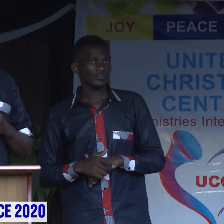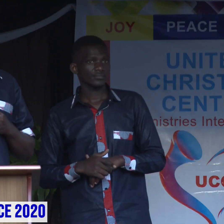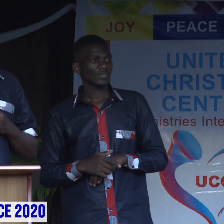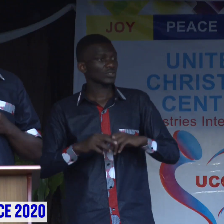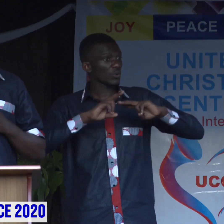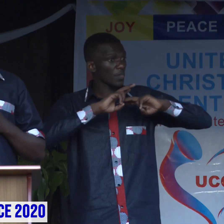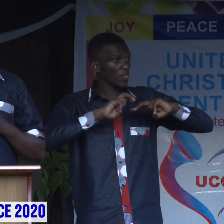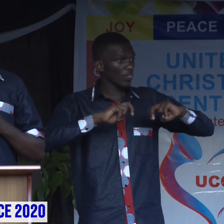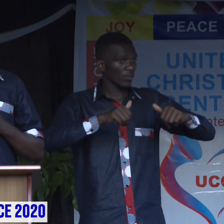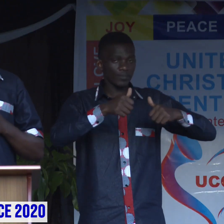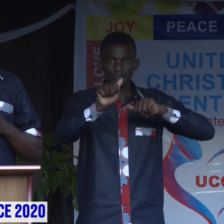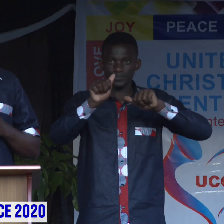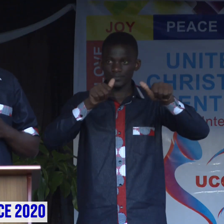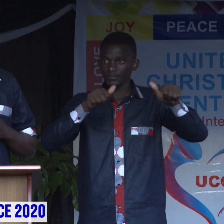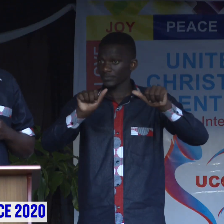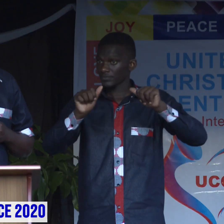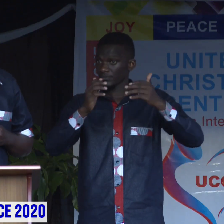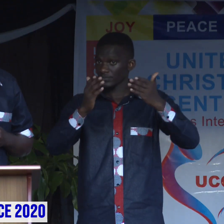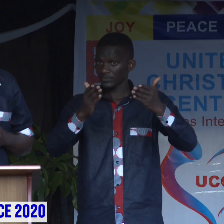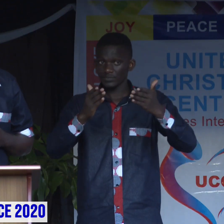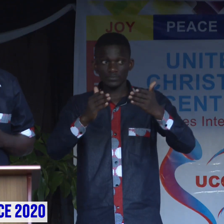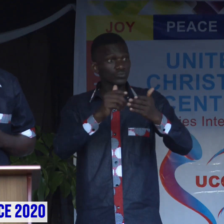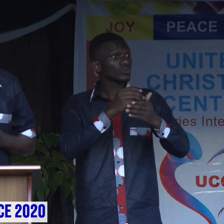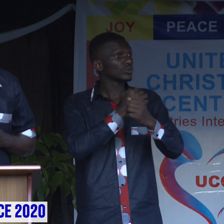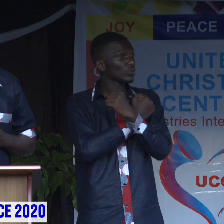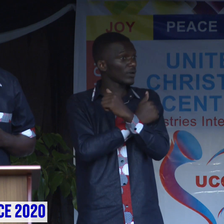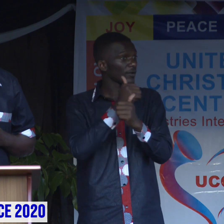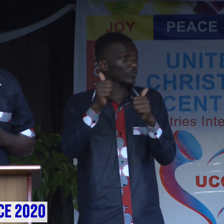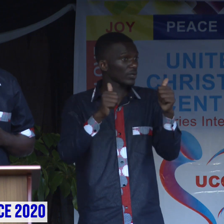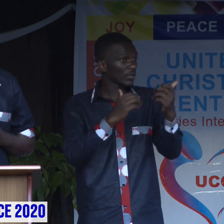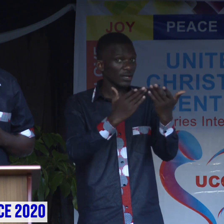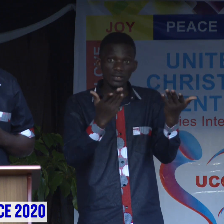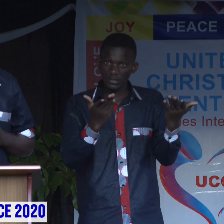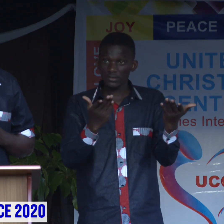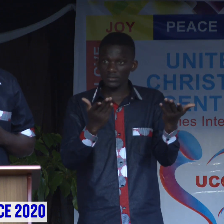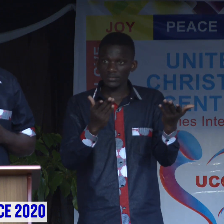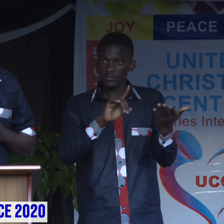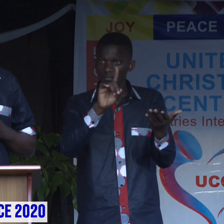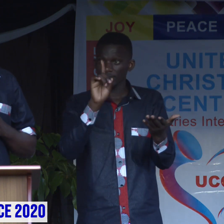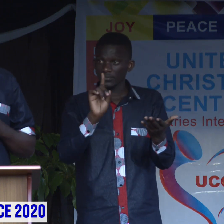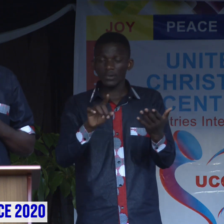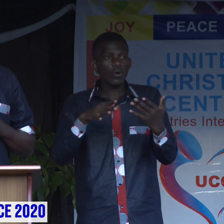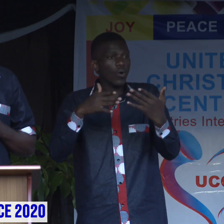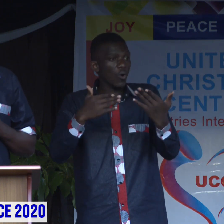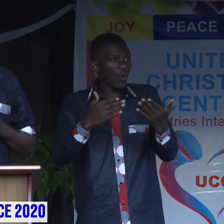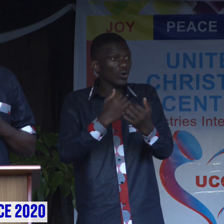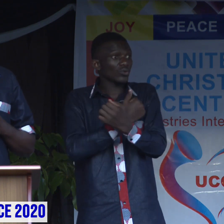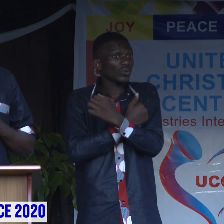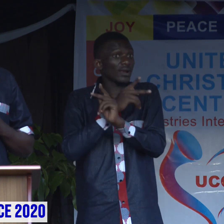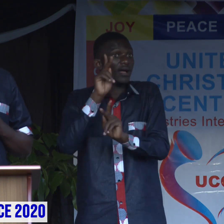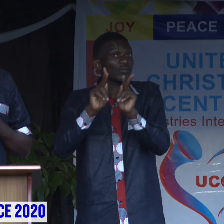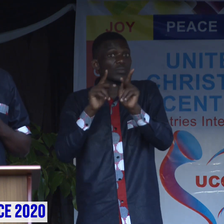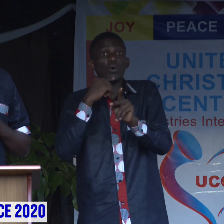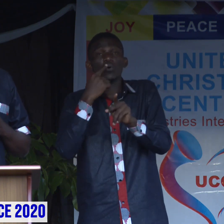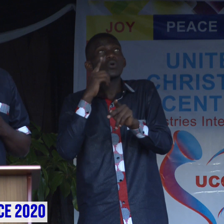Check yourself. Wekebere. Do you love one another? Oyagala banno mwagalana. Oh, you love people